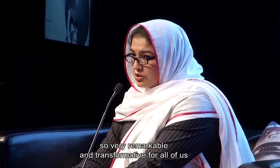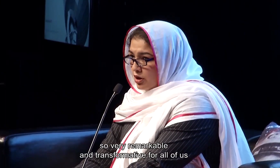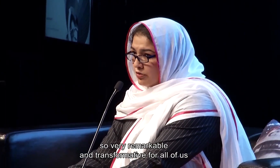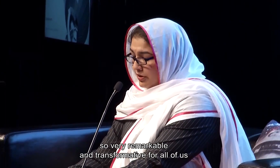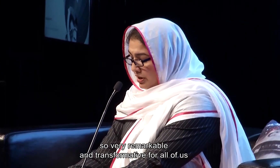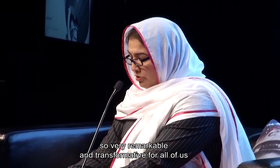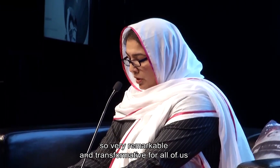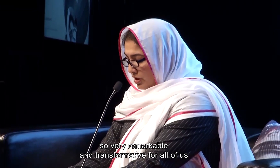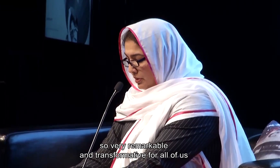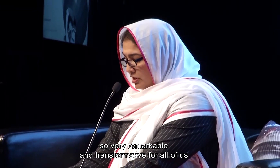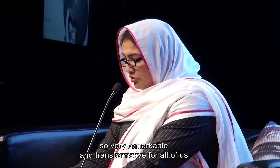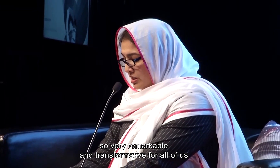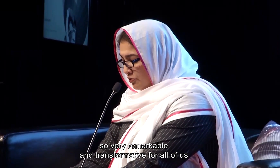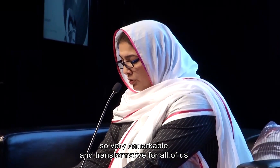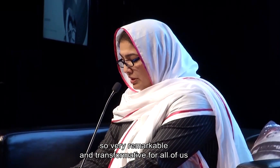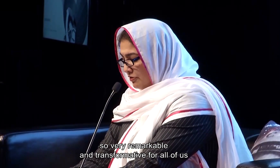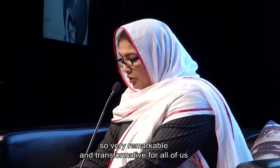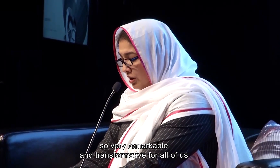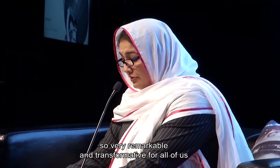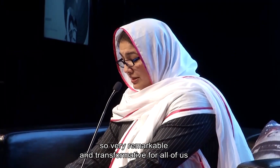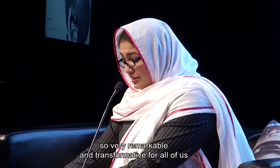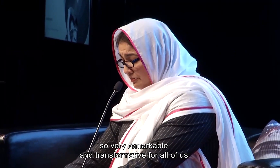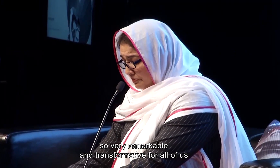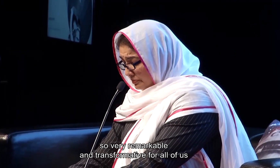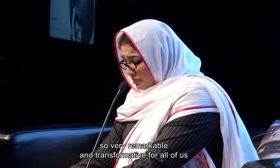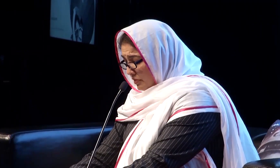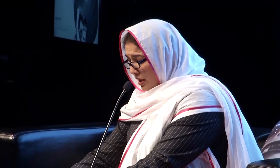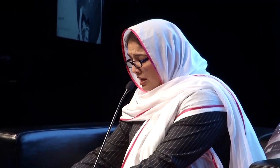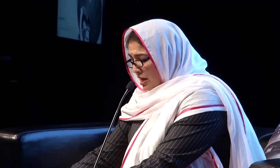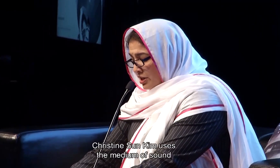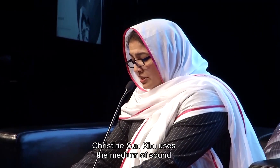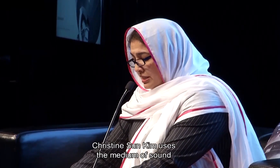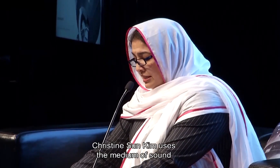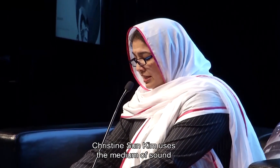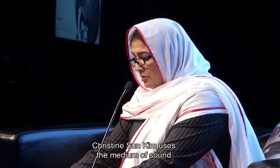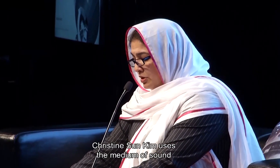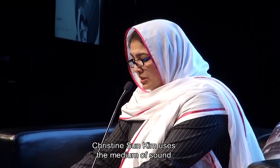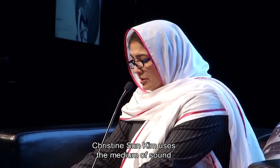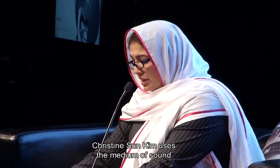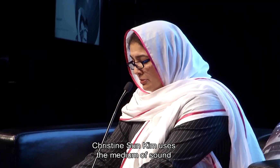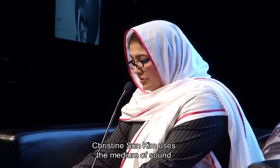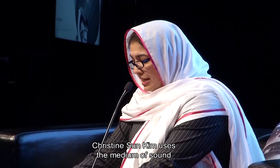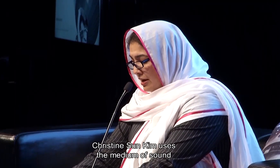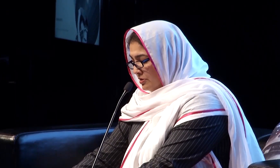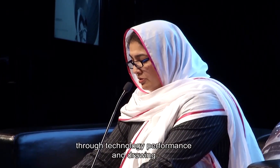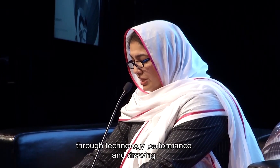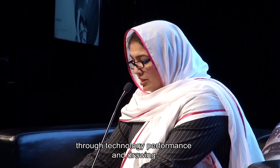so very remarkable and transformative for all of us. Christine Sun Kim uses the medium of sound through